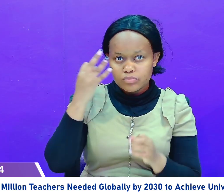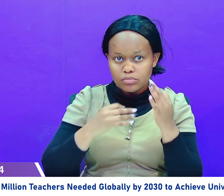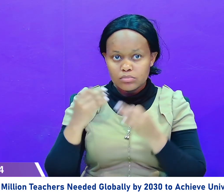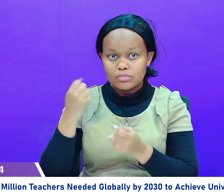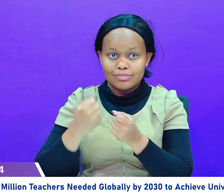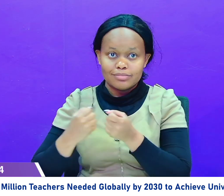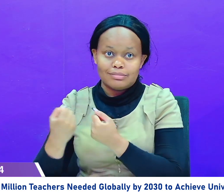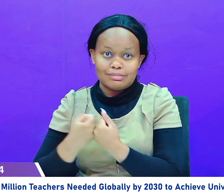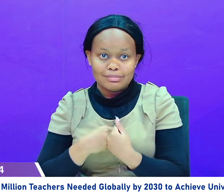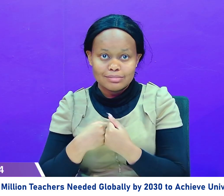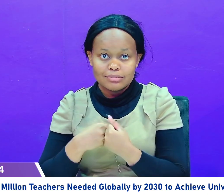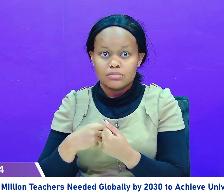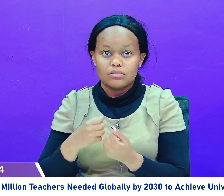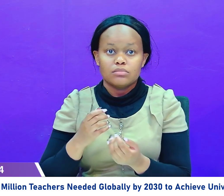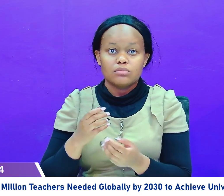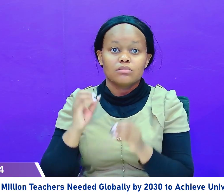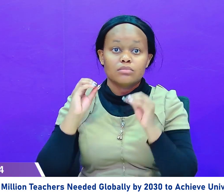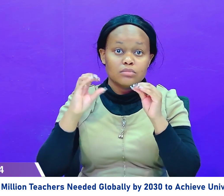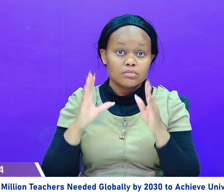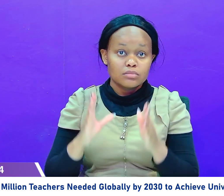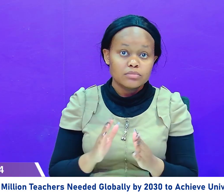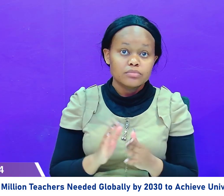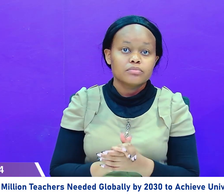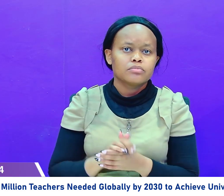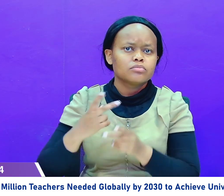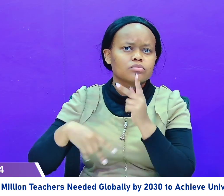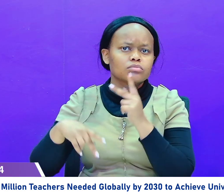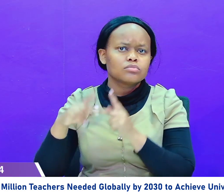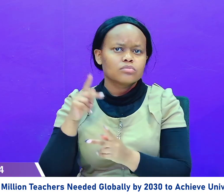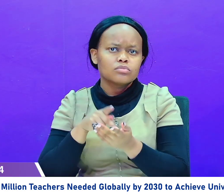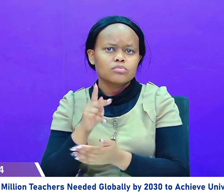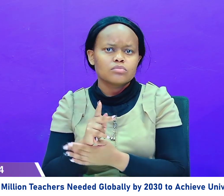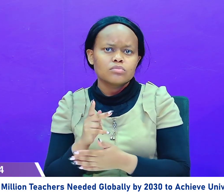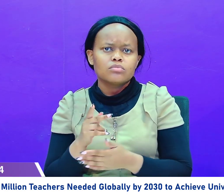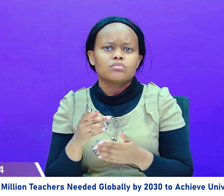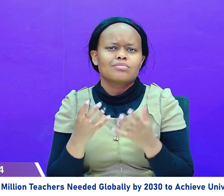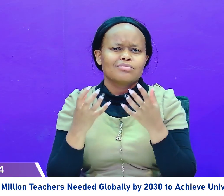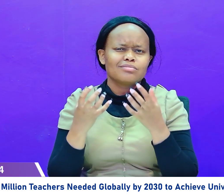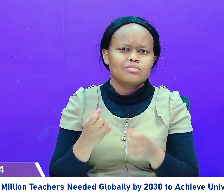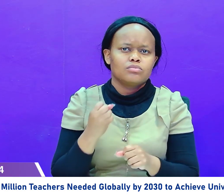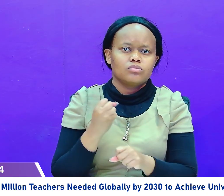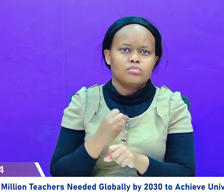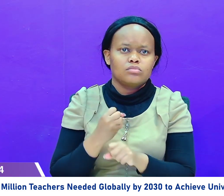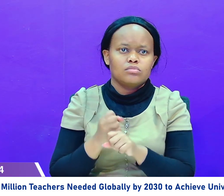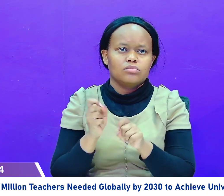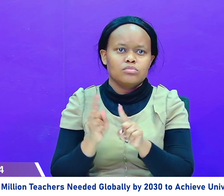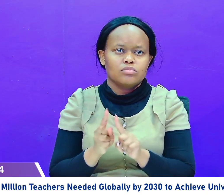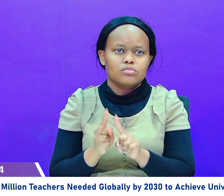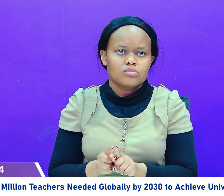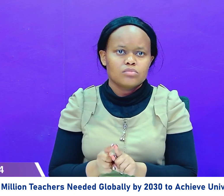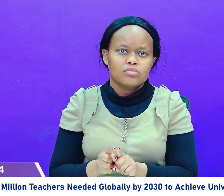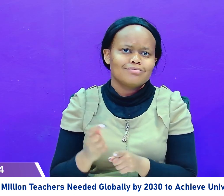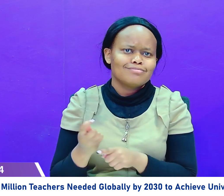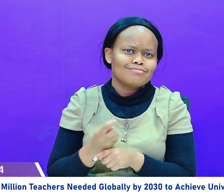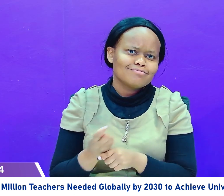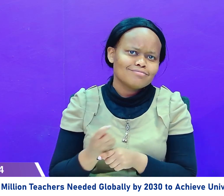UNESCO notes that beyond the numbers, many education systems face challenges in retaining teachers due